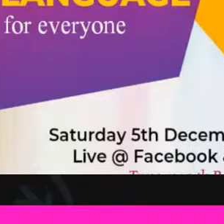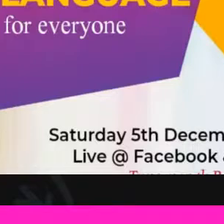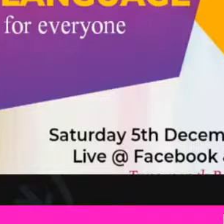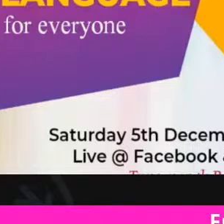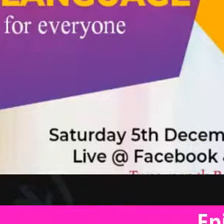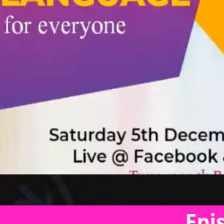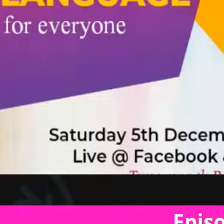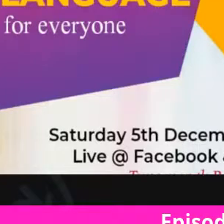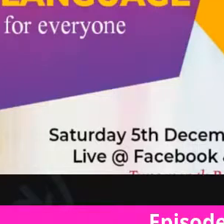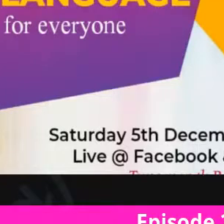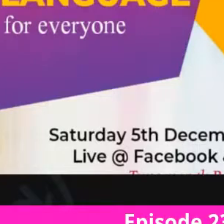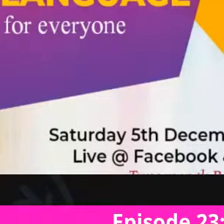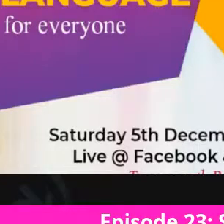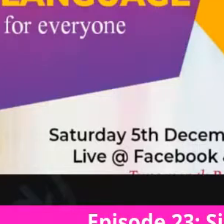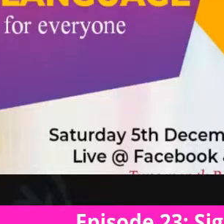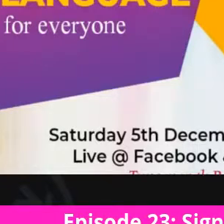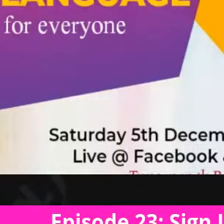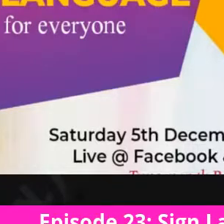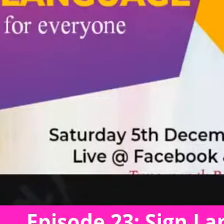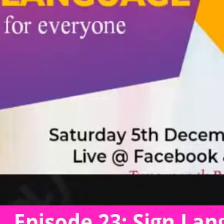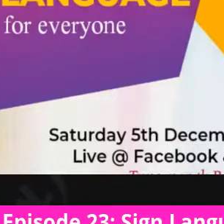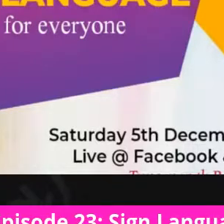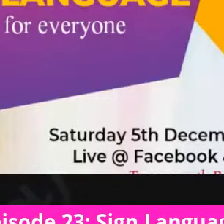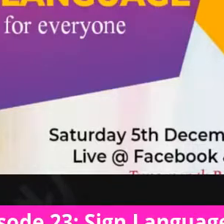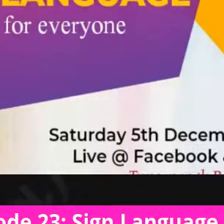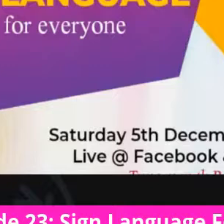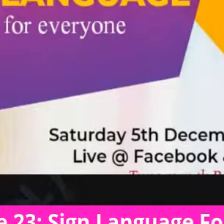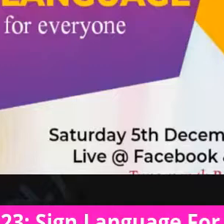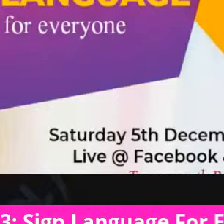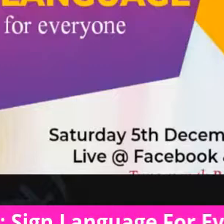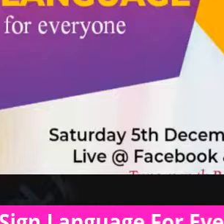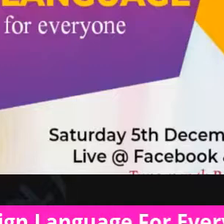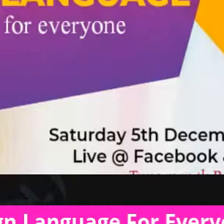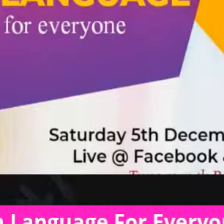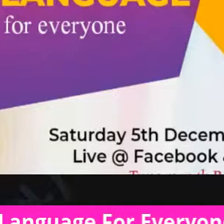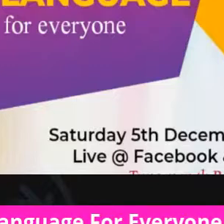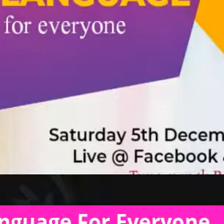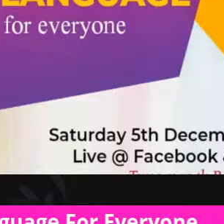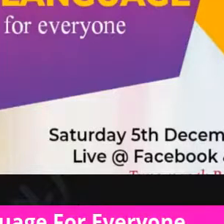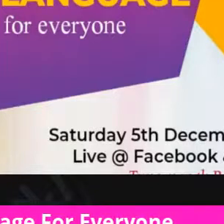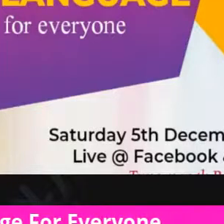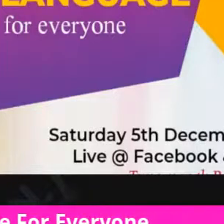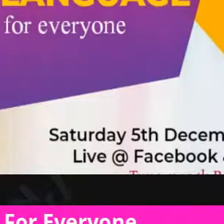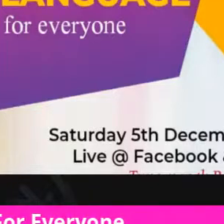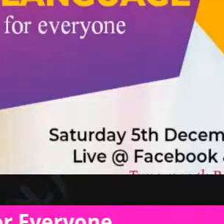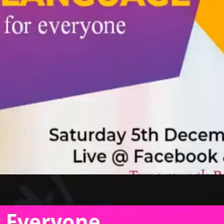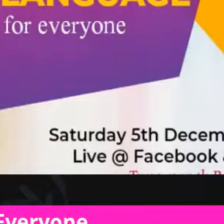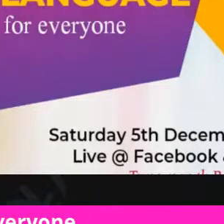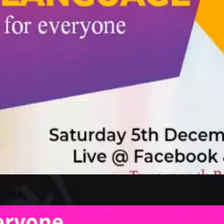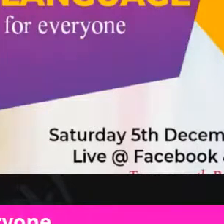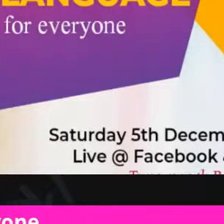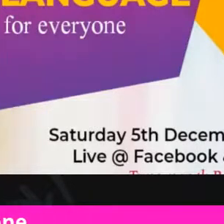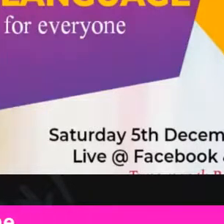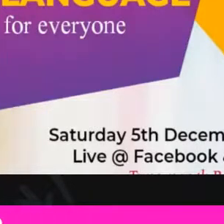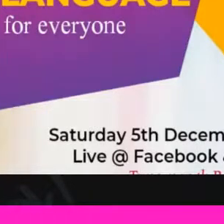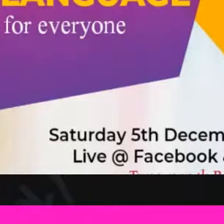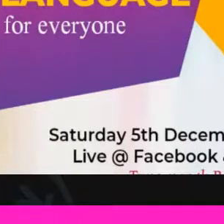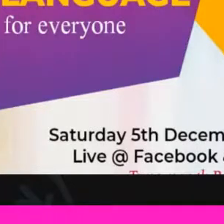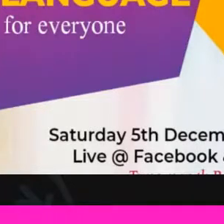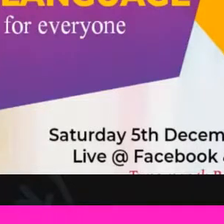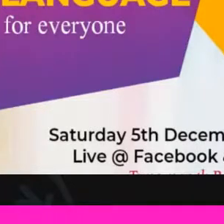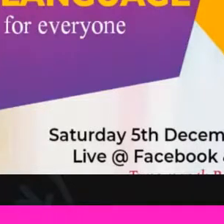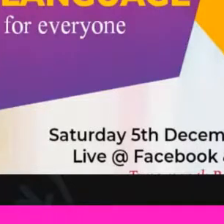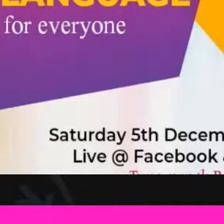there are approximately 72 million deaf people worldwide. More than 80% of them live in